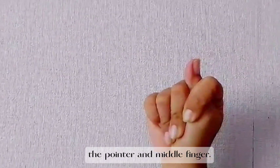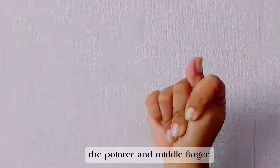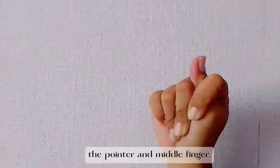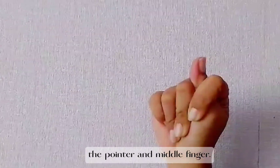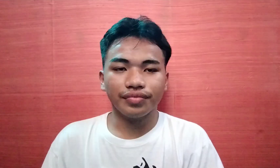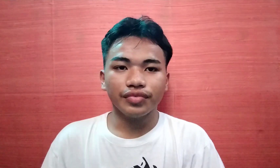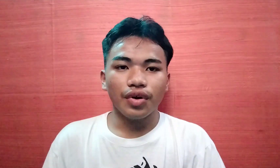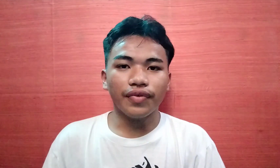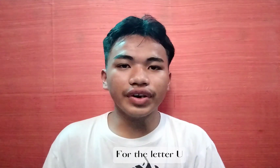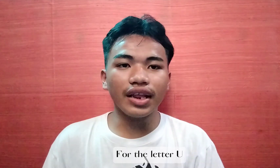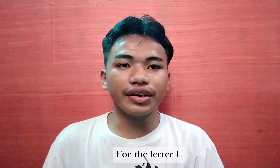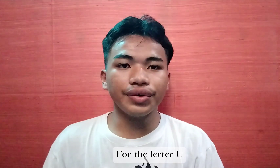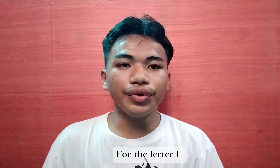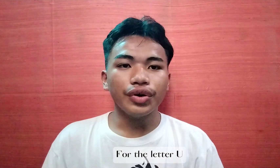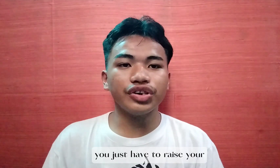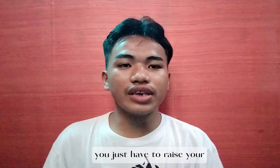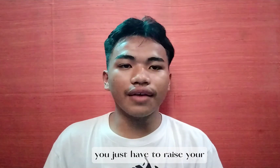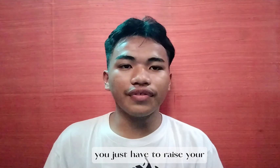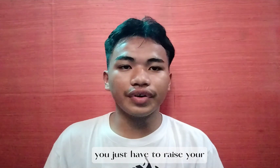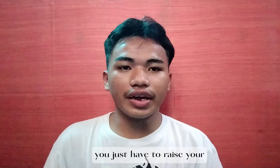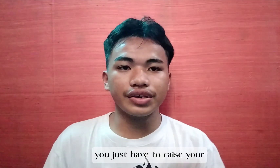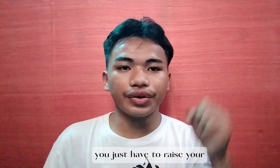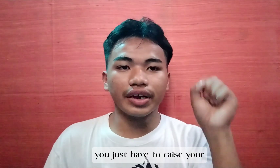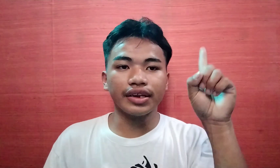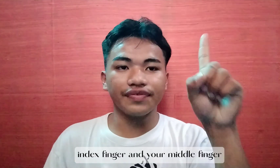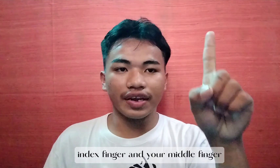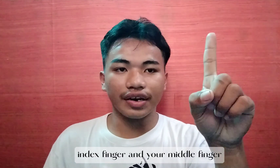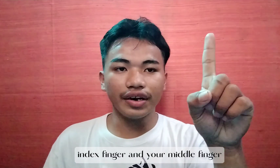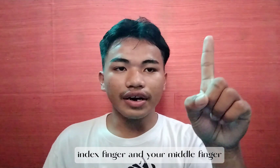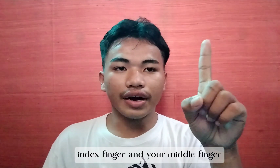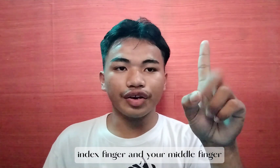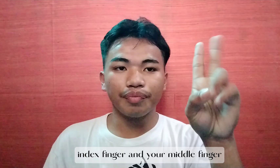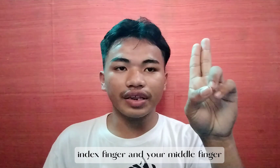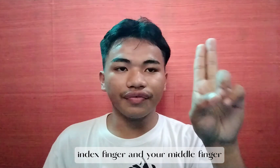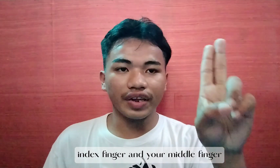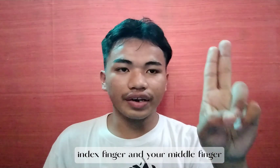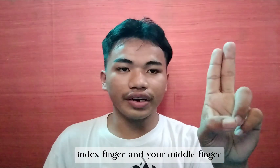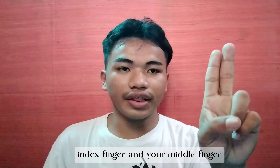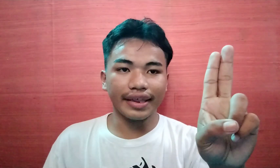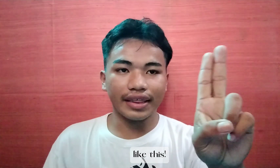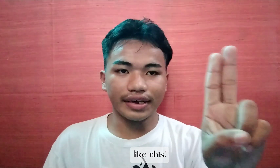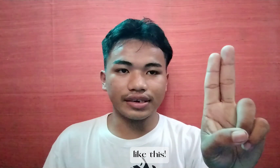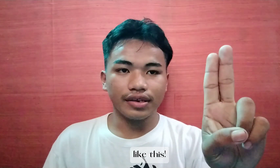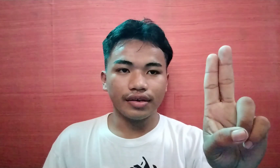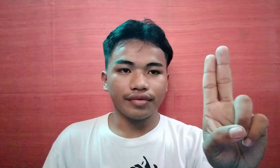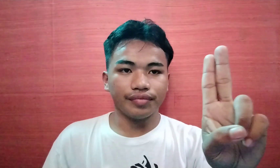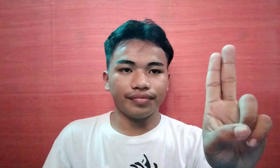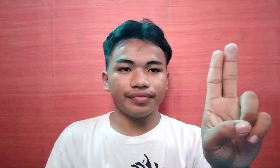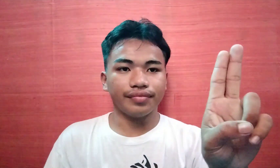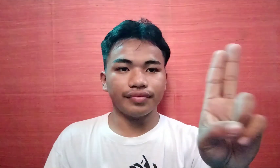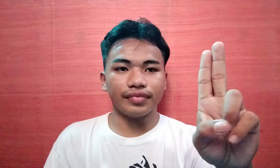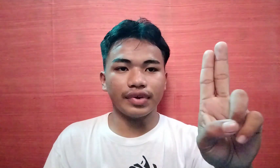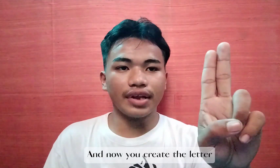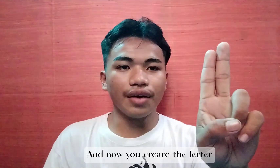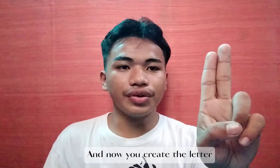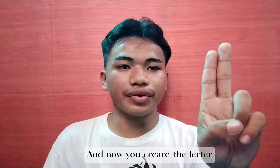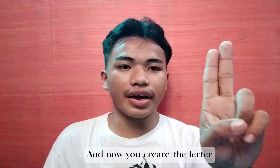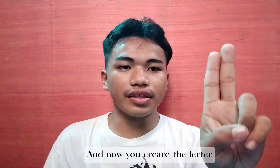finger. For the letter U, you just have to raise your index finger and your middle finger like this. And now you create